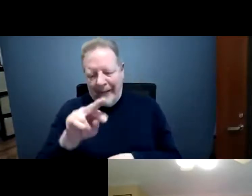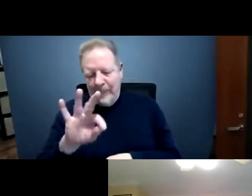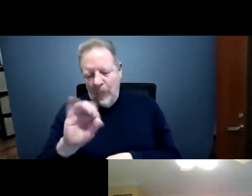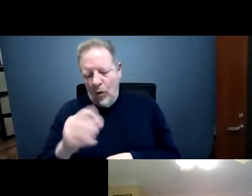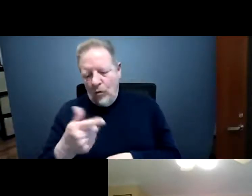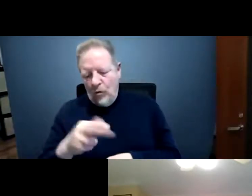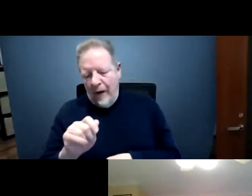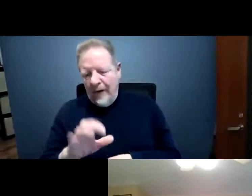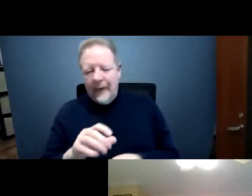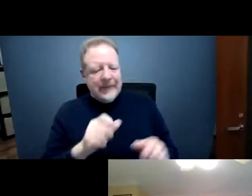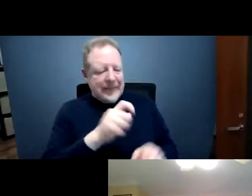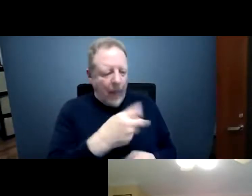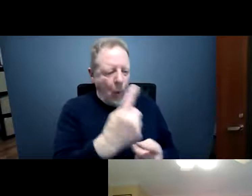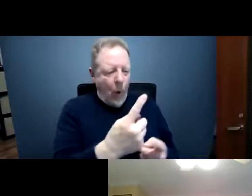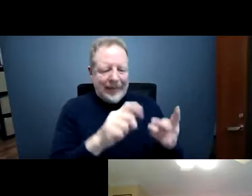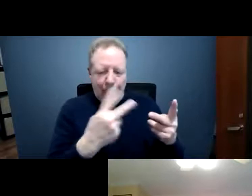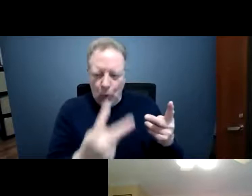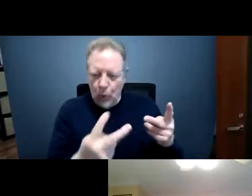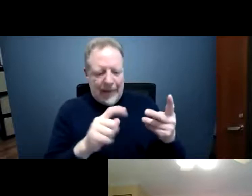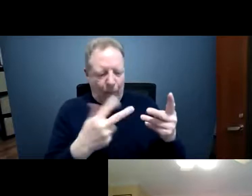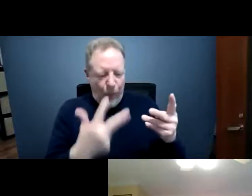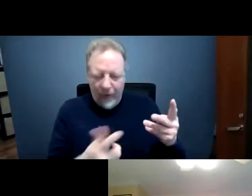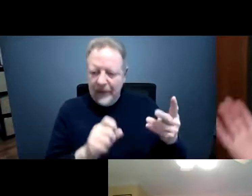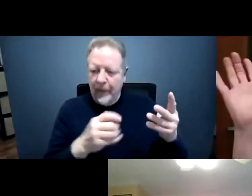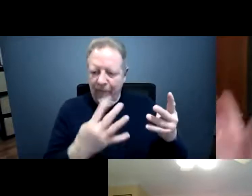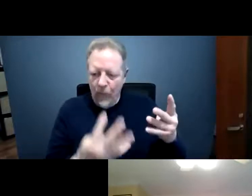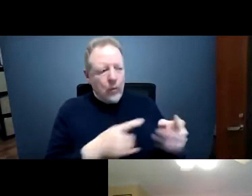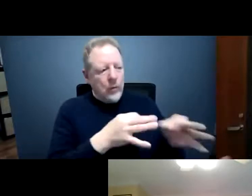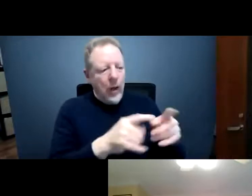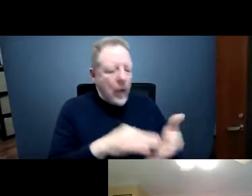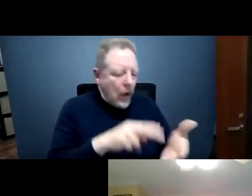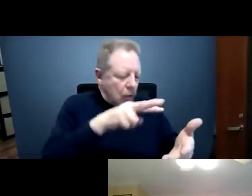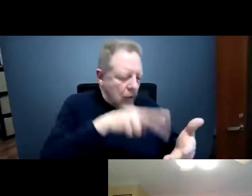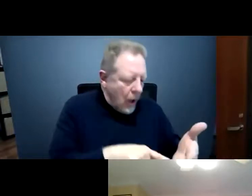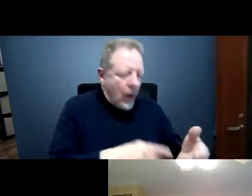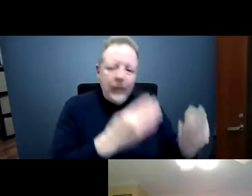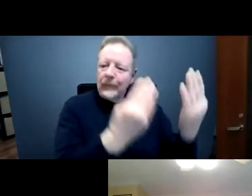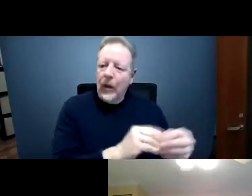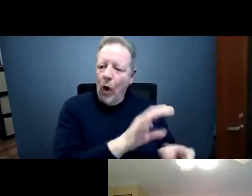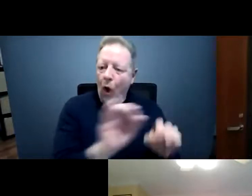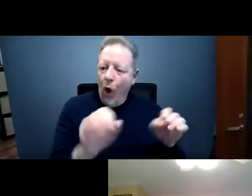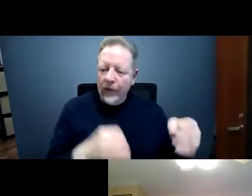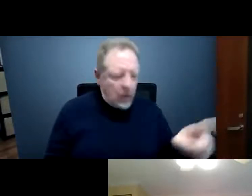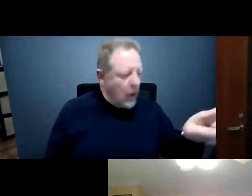know, how to do it. And so maybe if they had something simple like that, they could just keep in their office, they might be more likely to